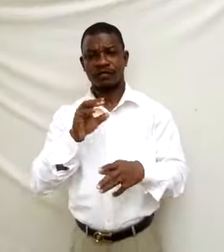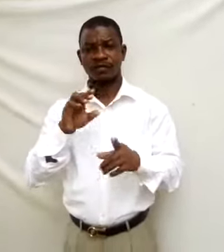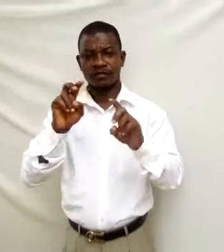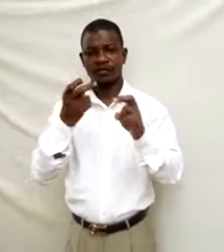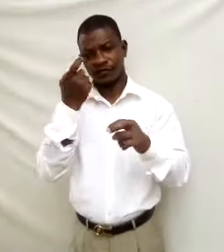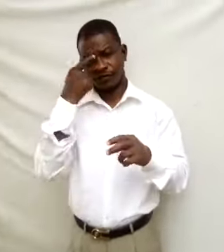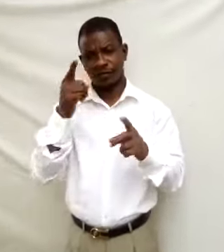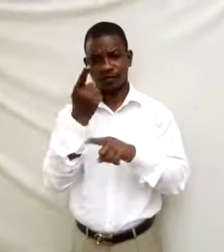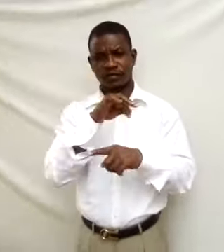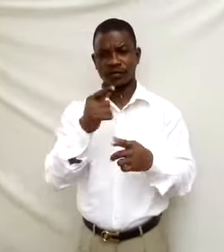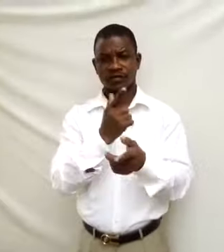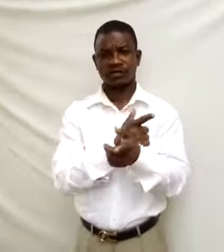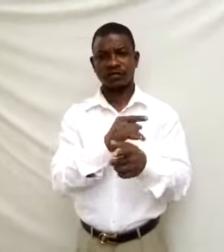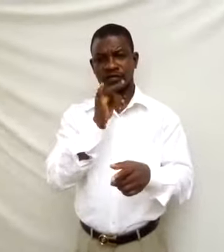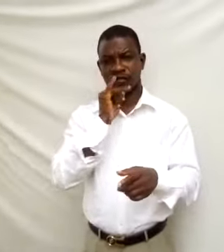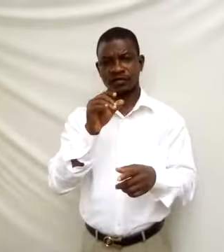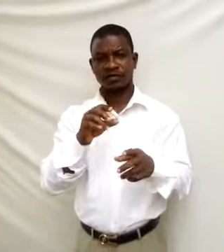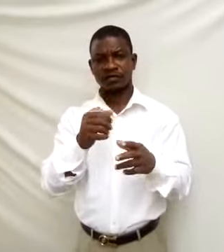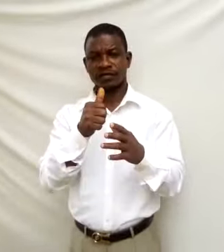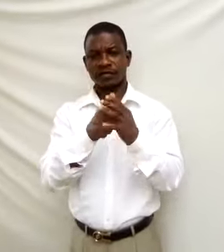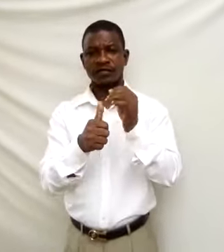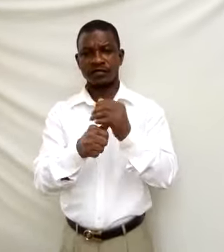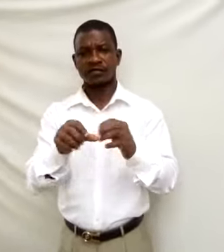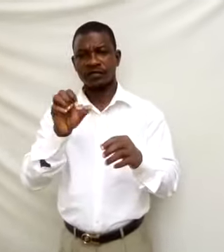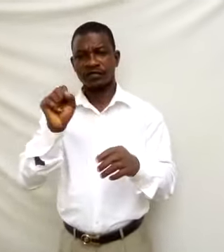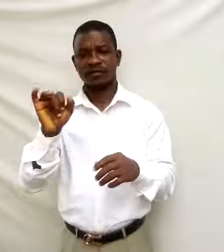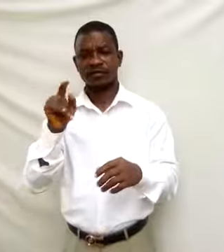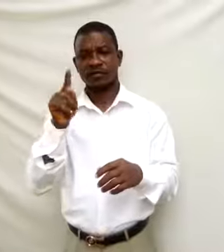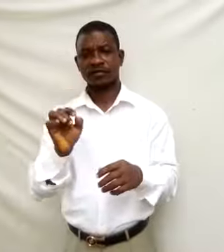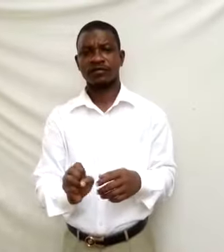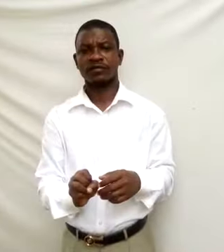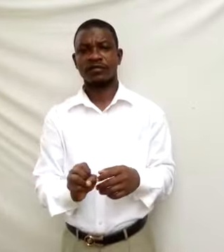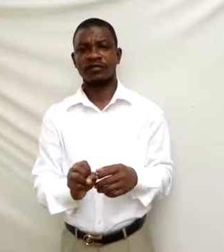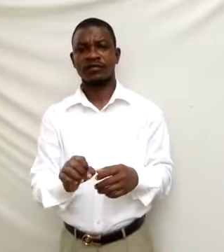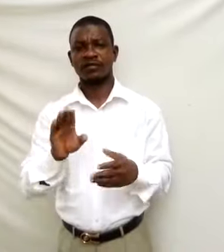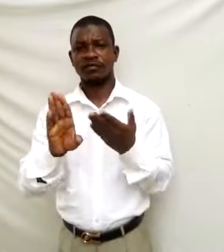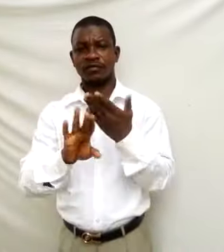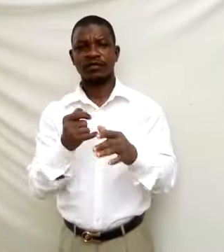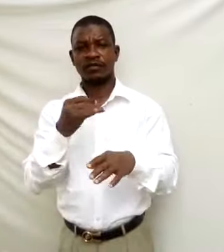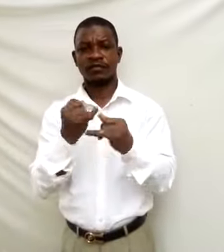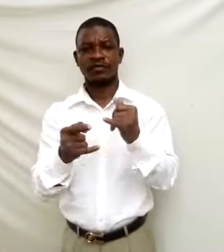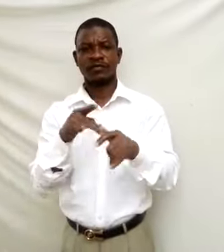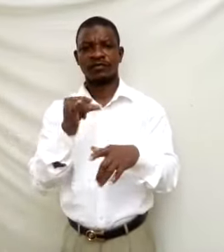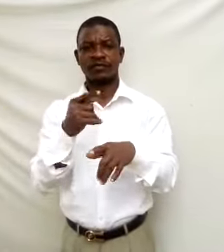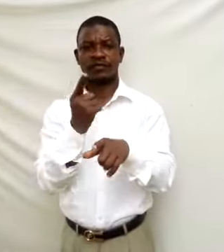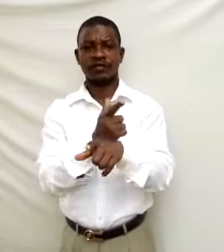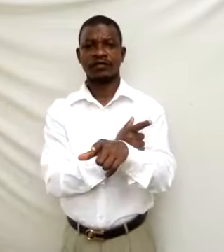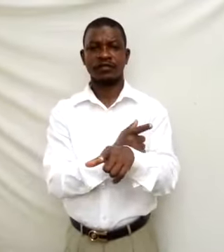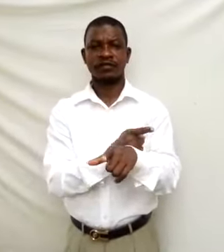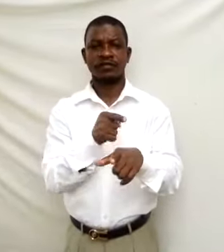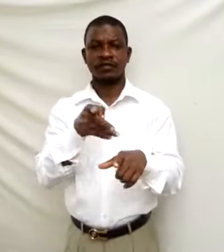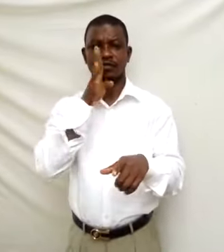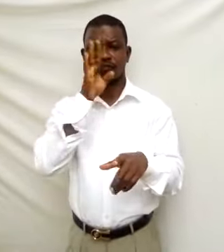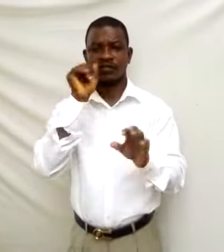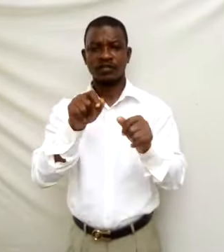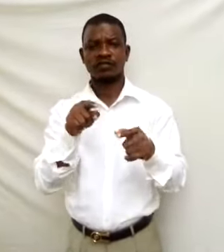today's lesson is excretory systems by the end of the lesson you will be able to